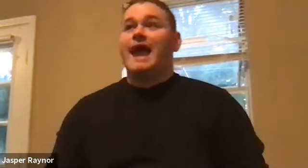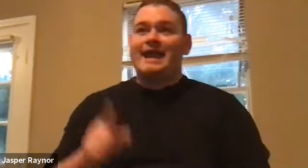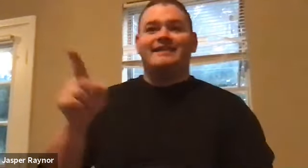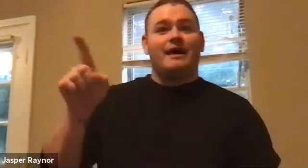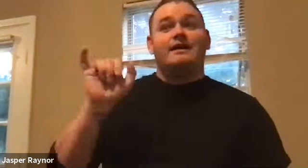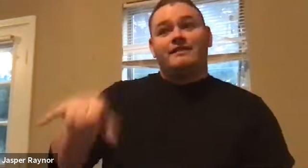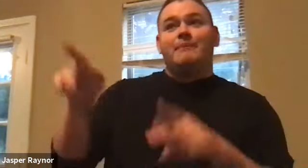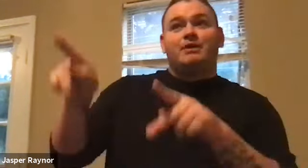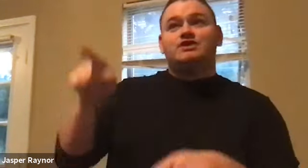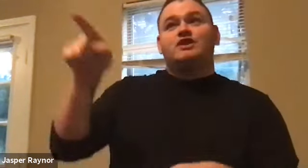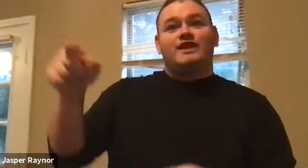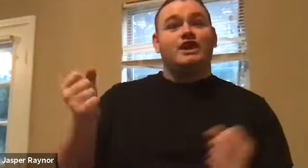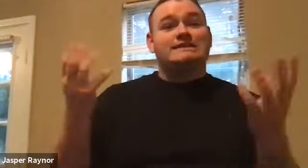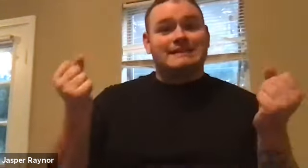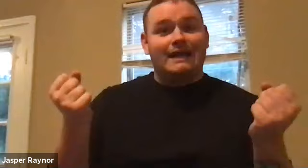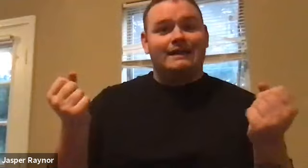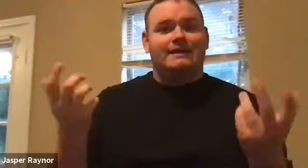hey, that person over there is signing.